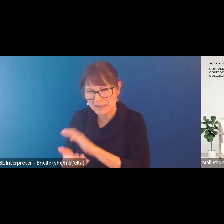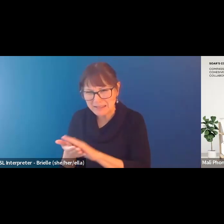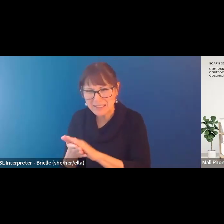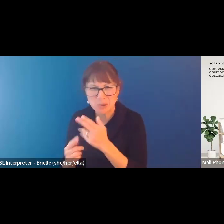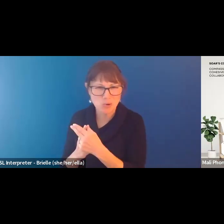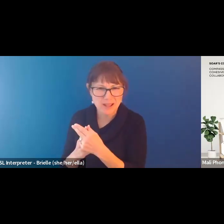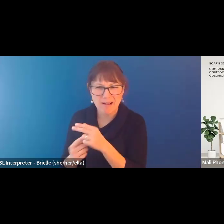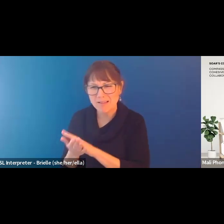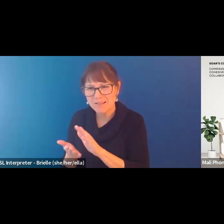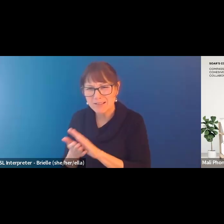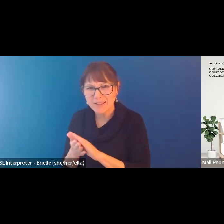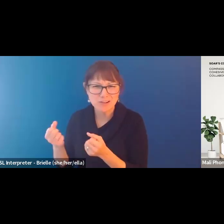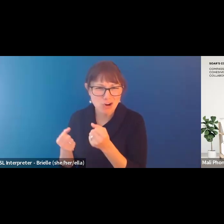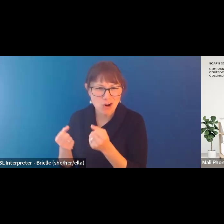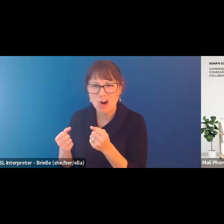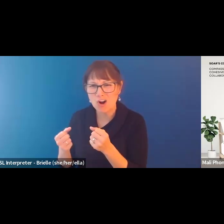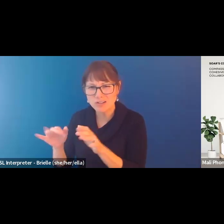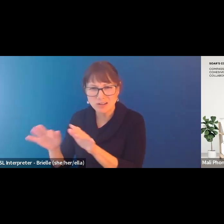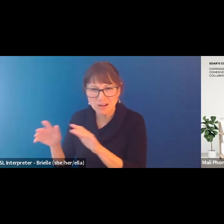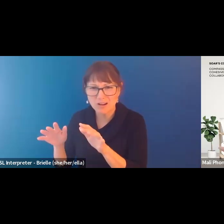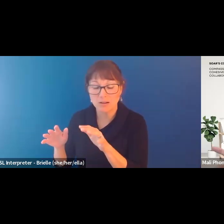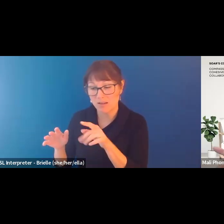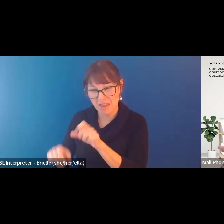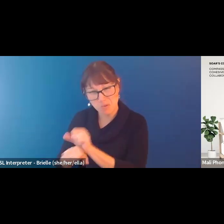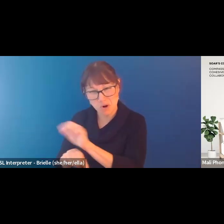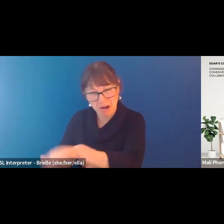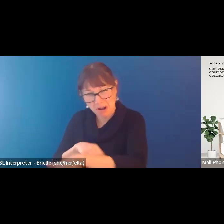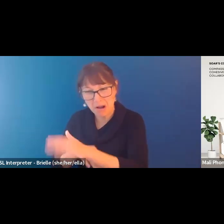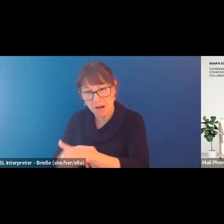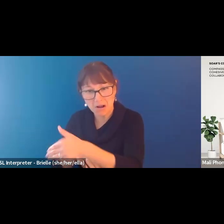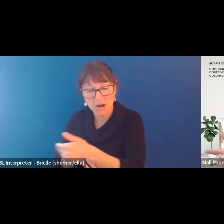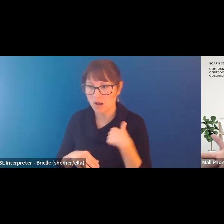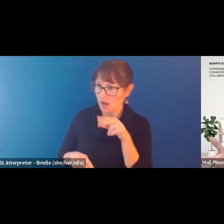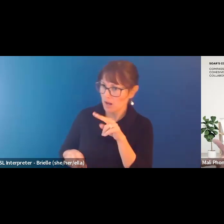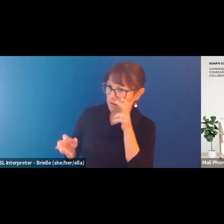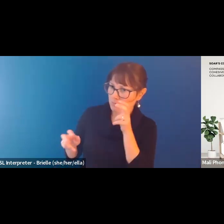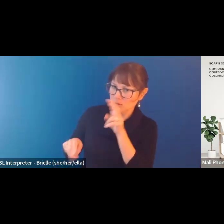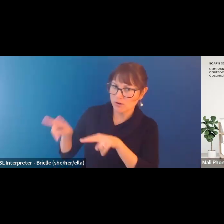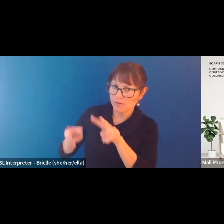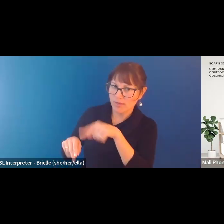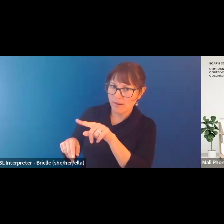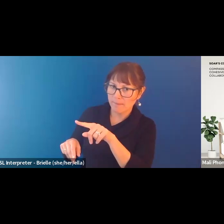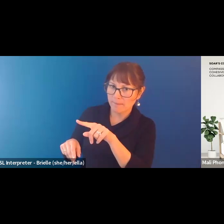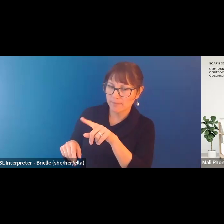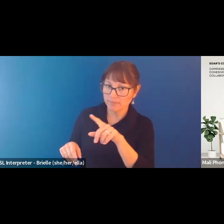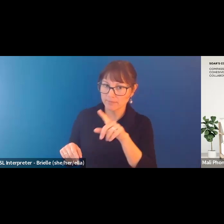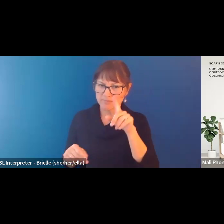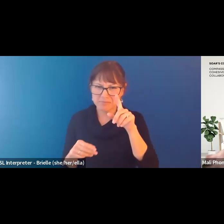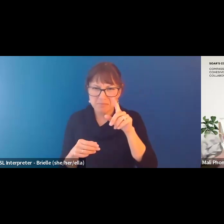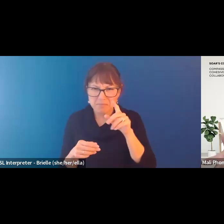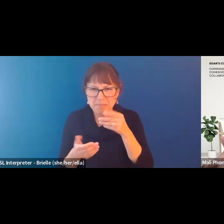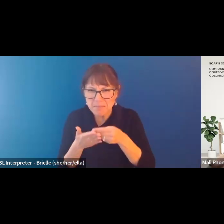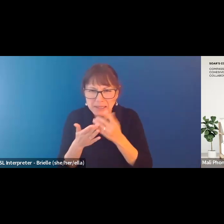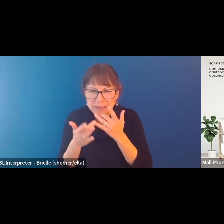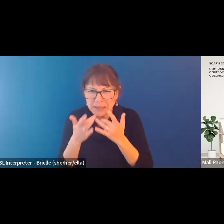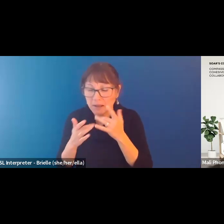night. I absorbed their quiet persistence, the way that they turned pennies into possibilities, the way they